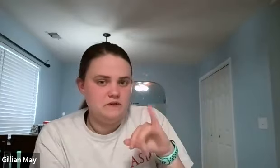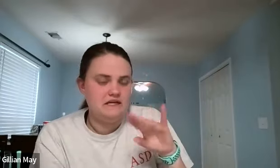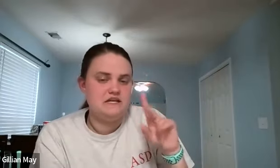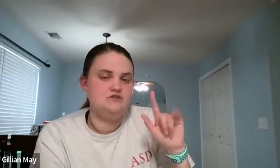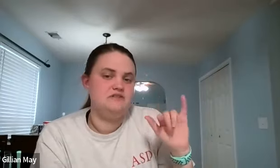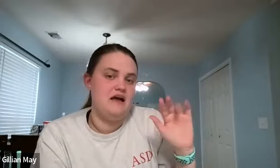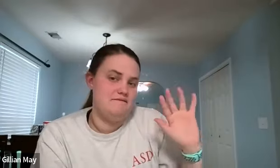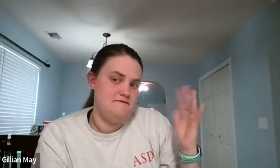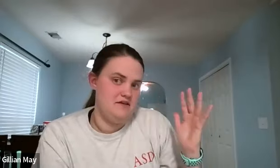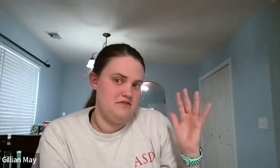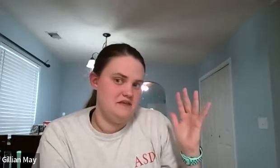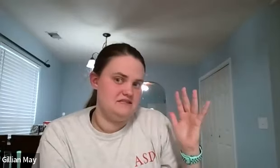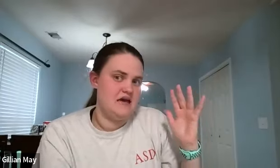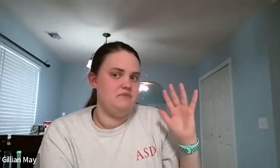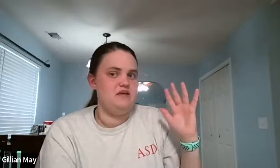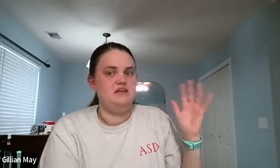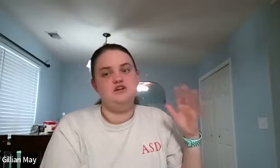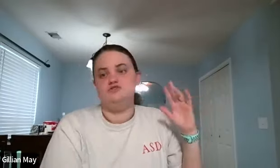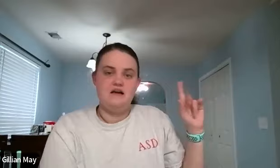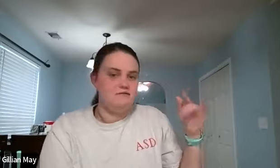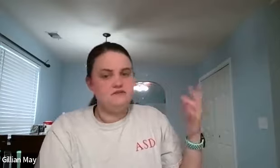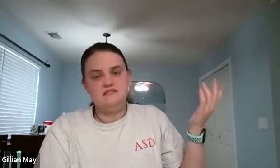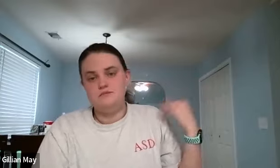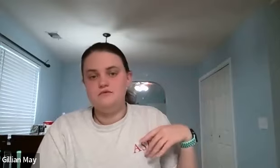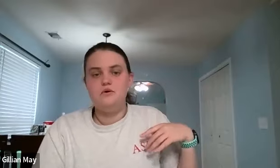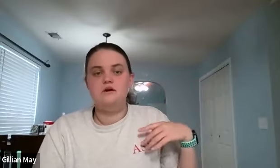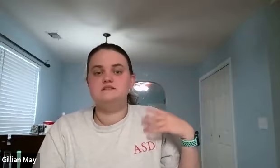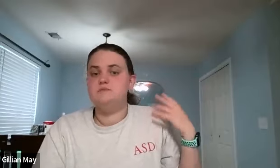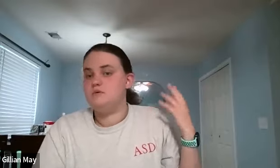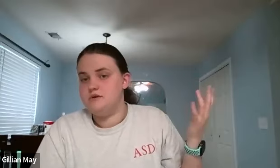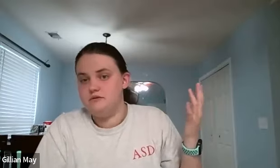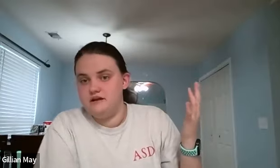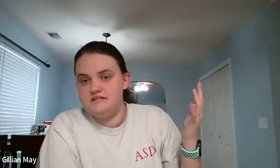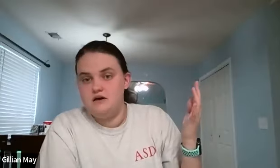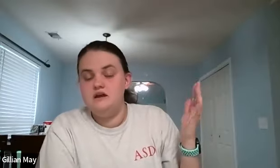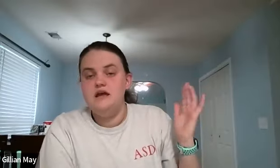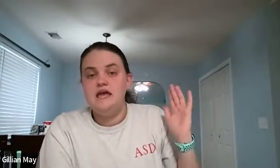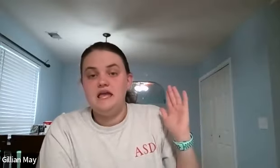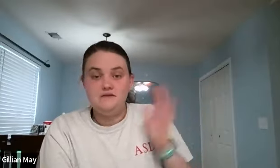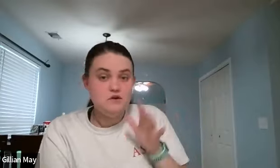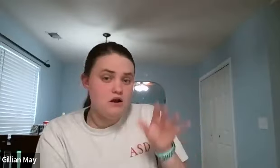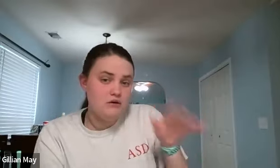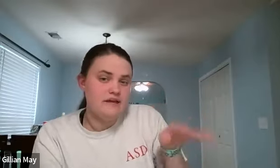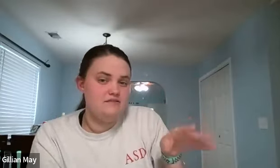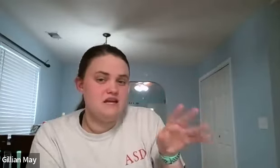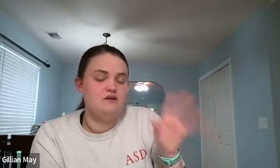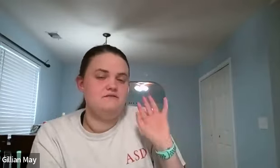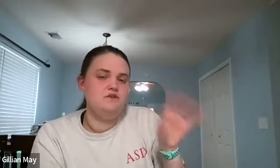because I know July 5th, it's that big, July 4th is the day before. Some people probably going out of town. if you are going out of town, if